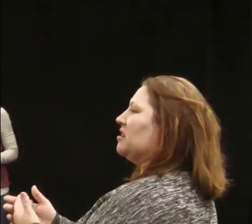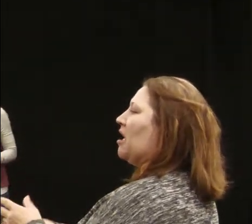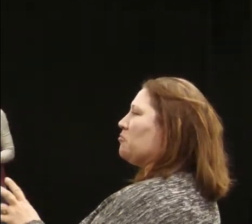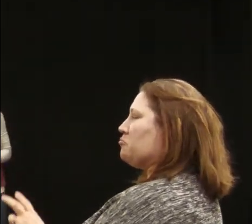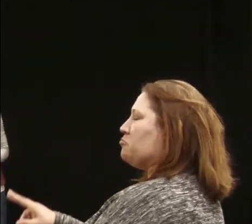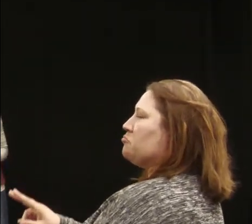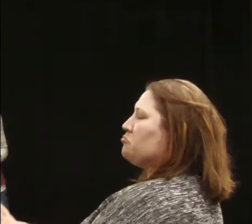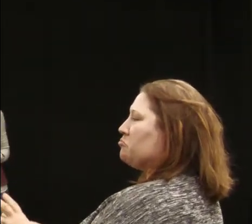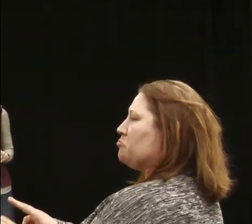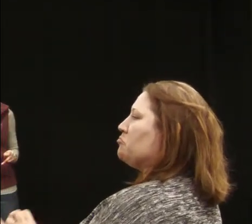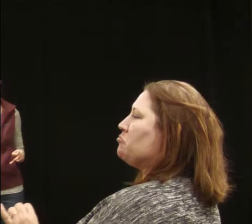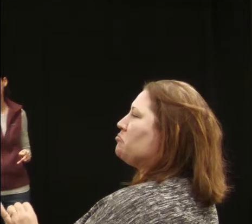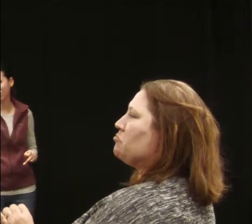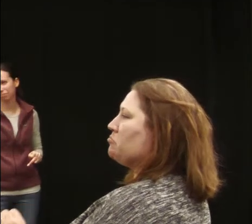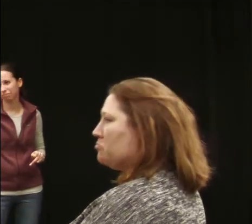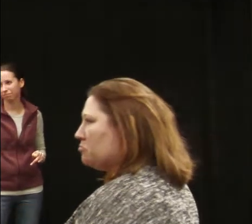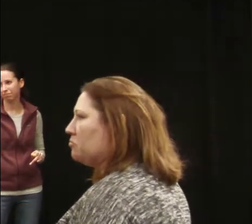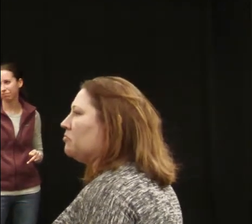And that's another